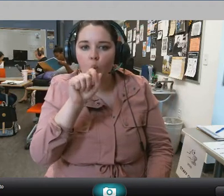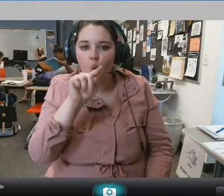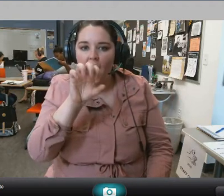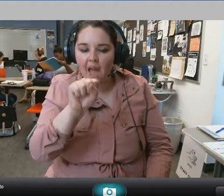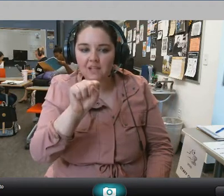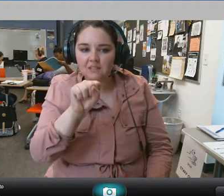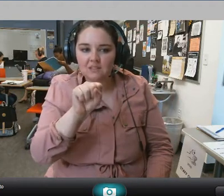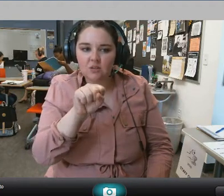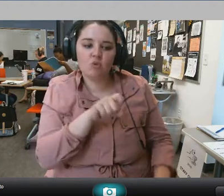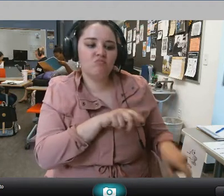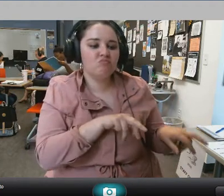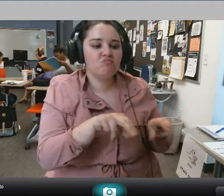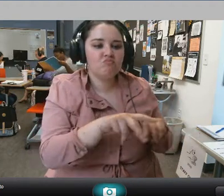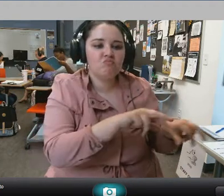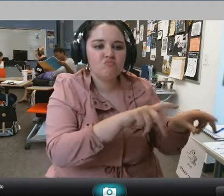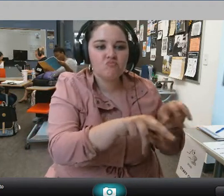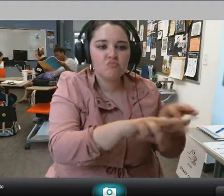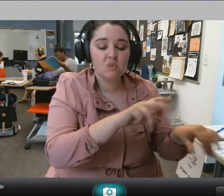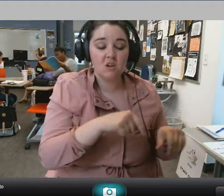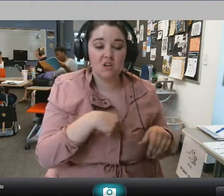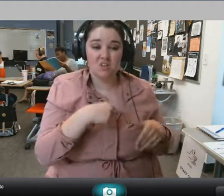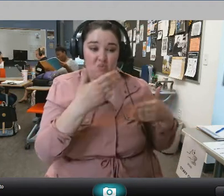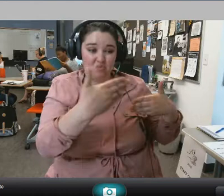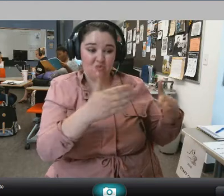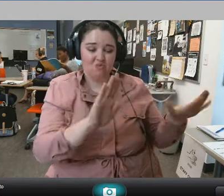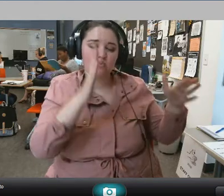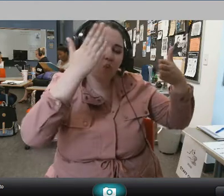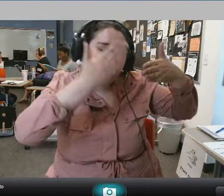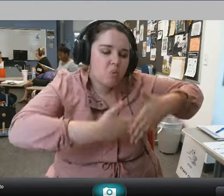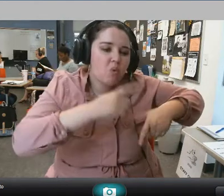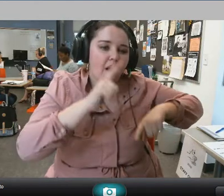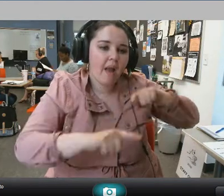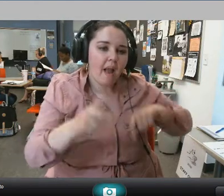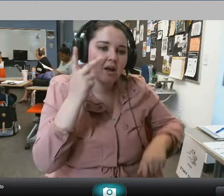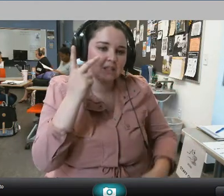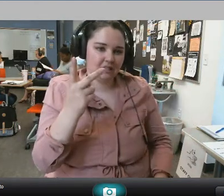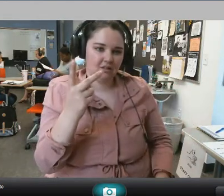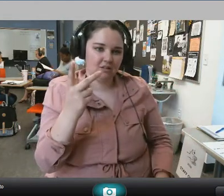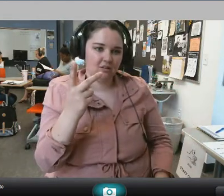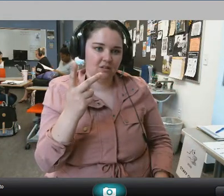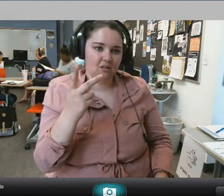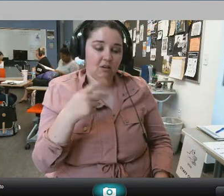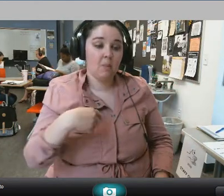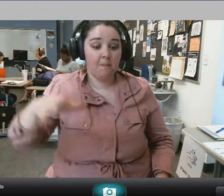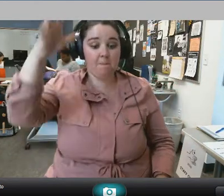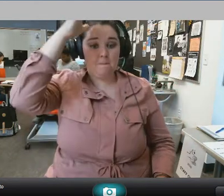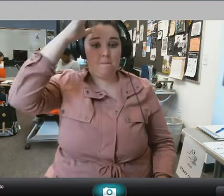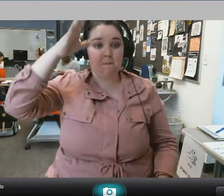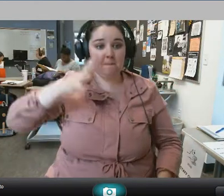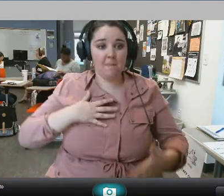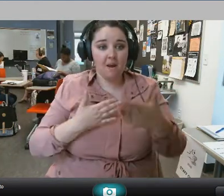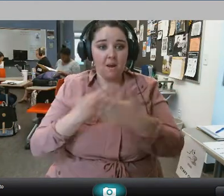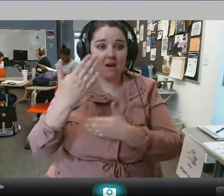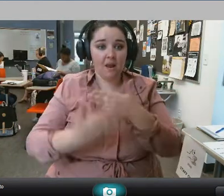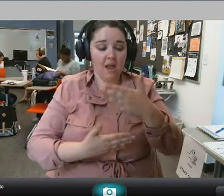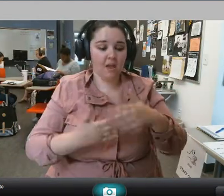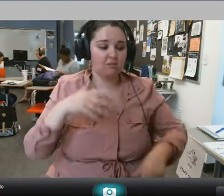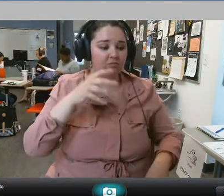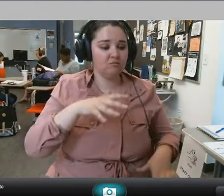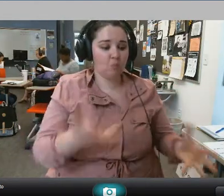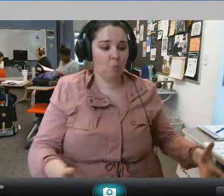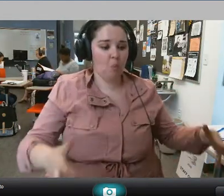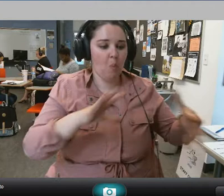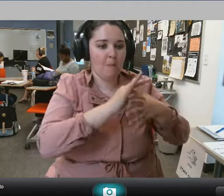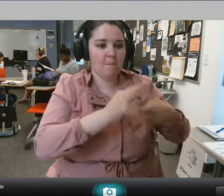these storage places to see well, but a man could run his hand over these piles of meat